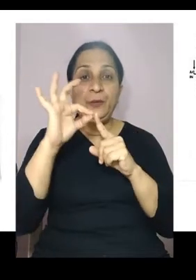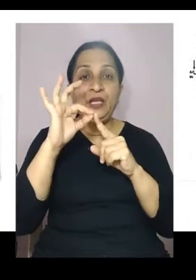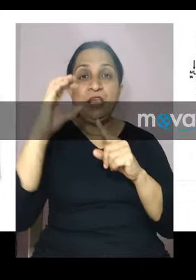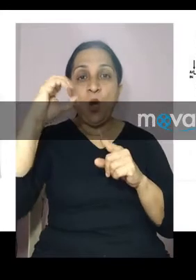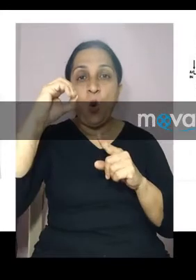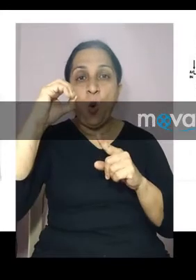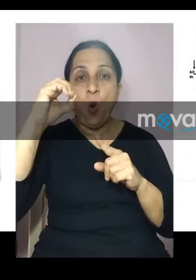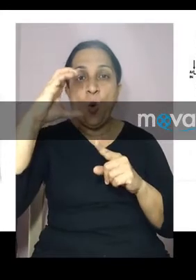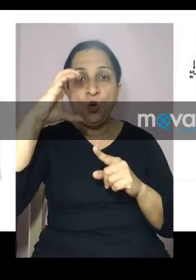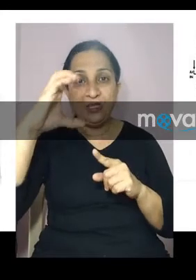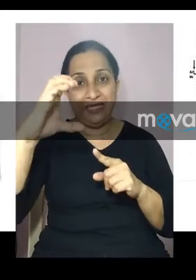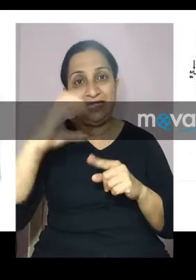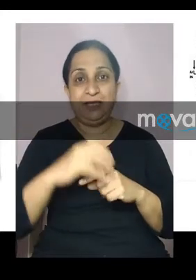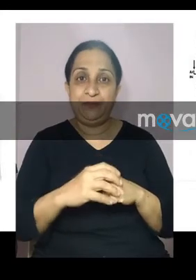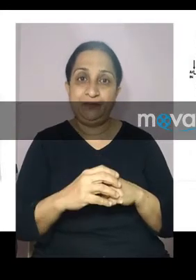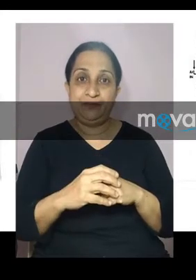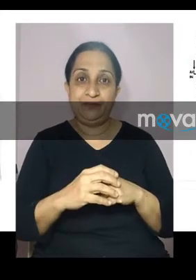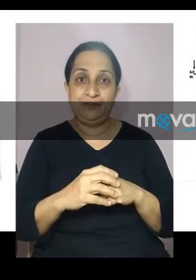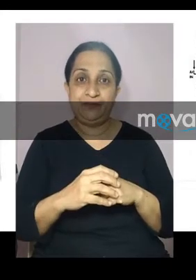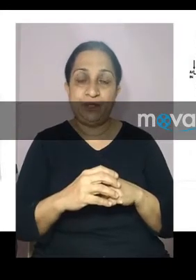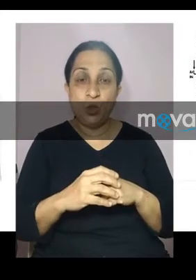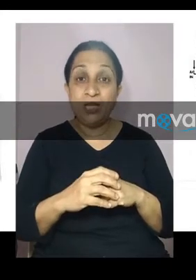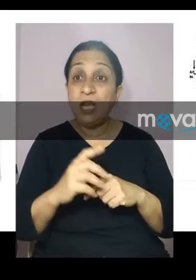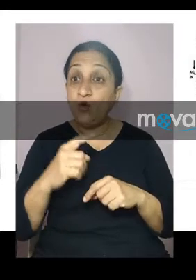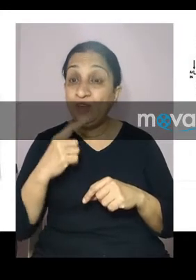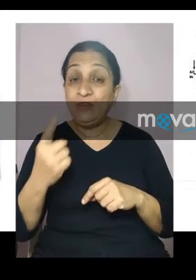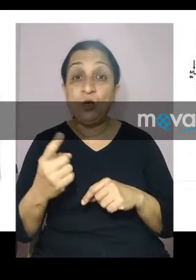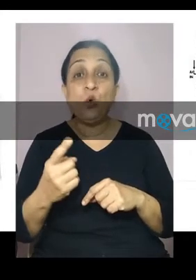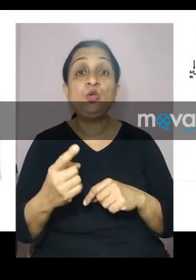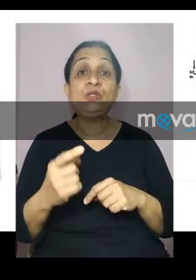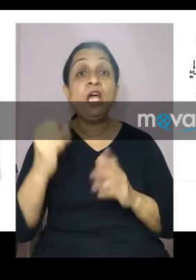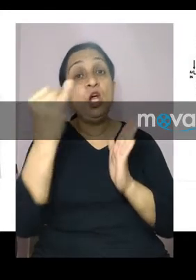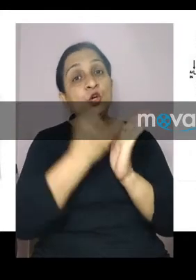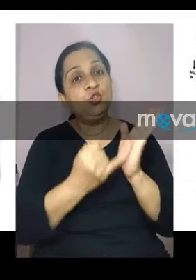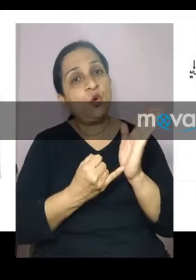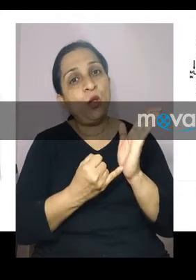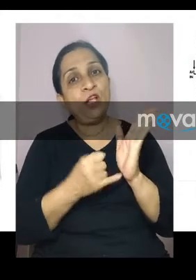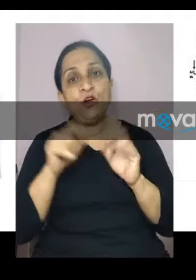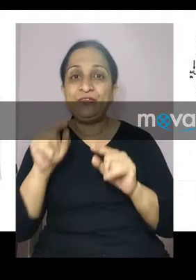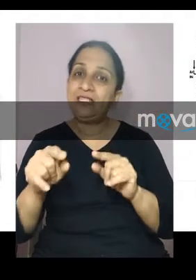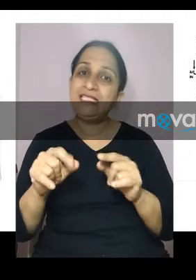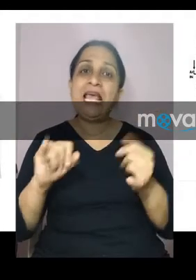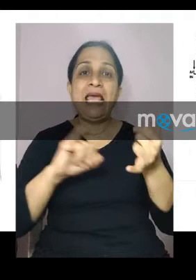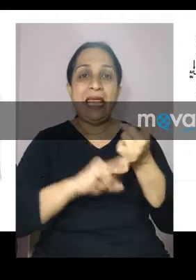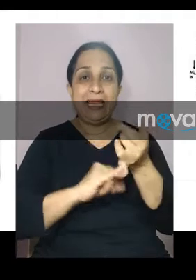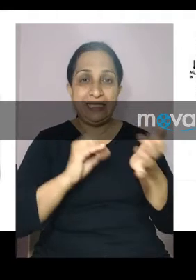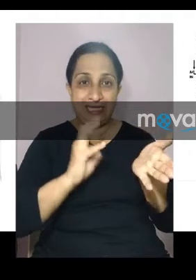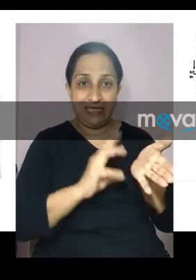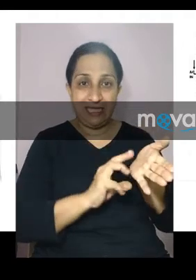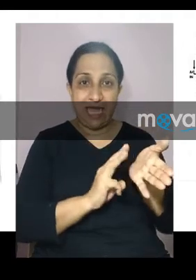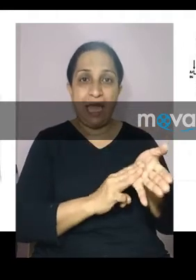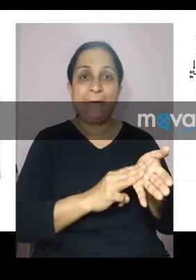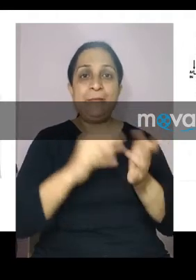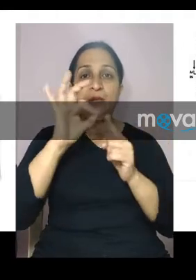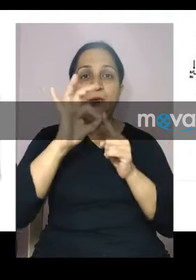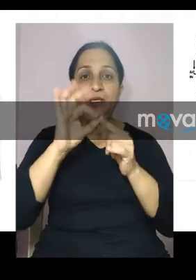A, P, O, C. Okay, now we will go to the drawing of this